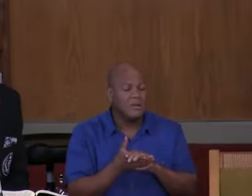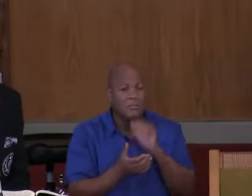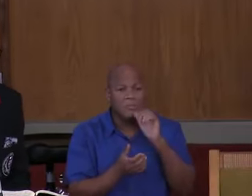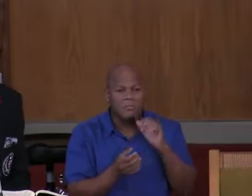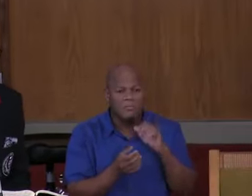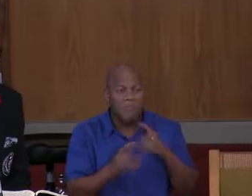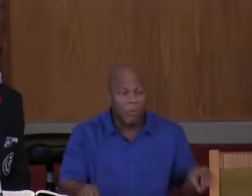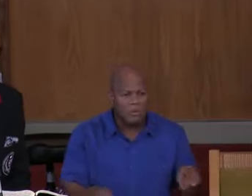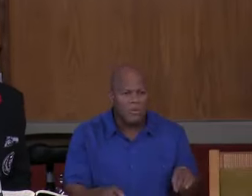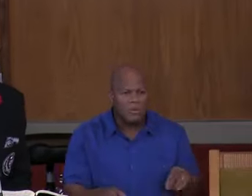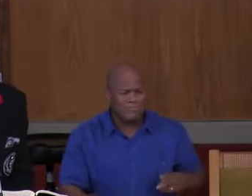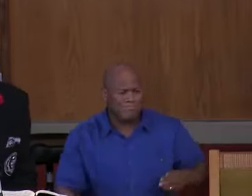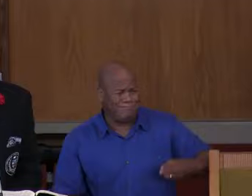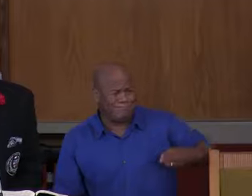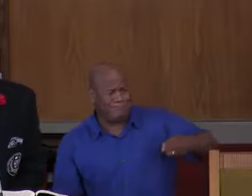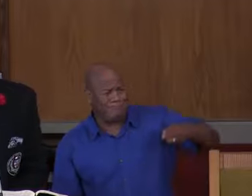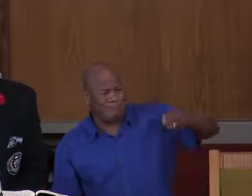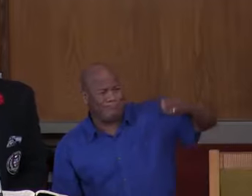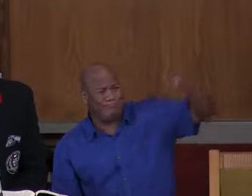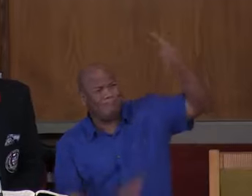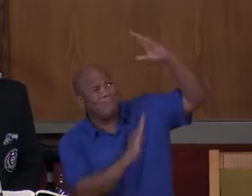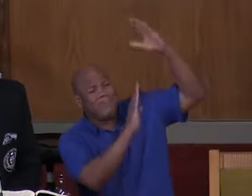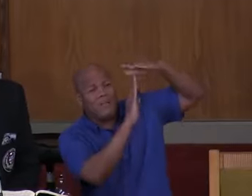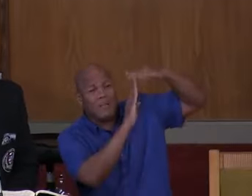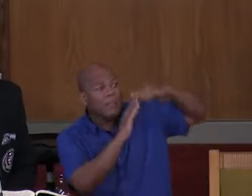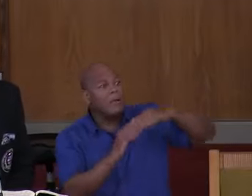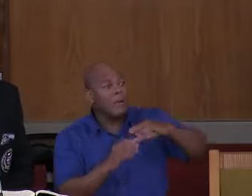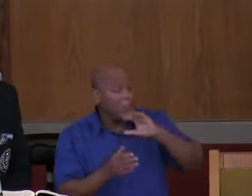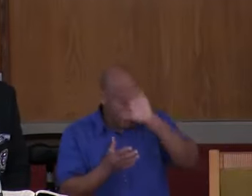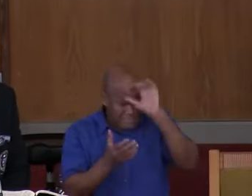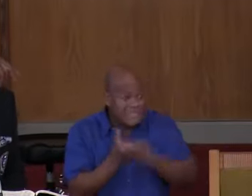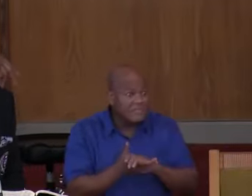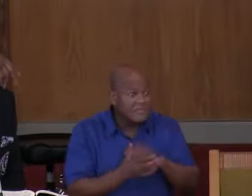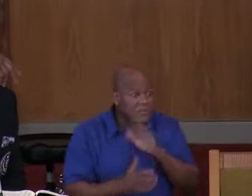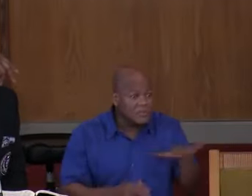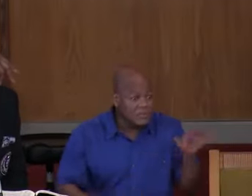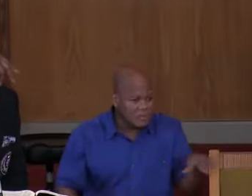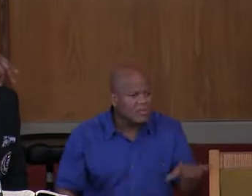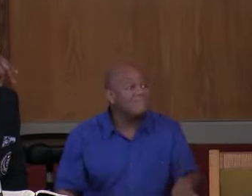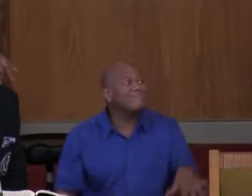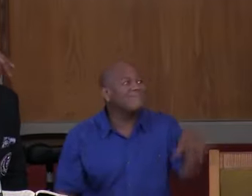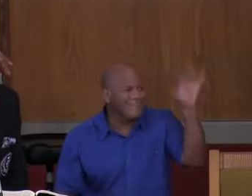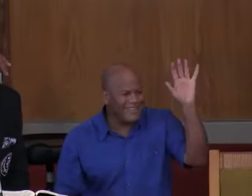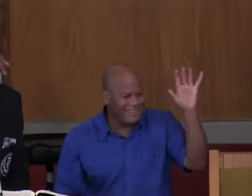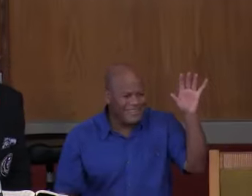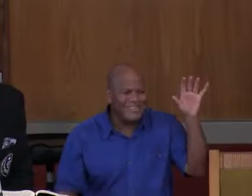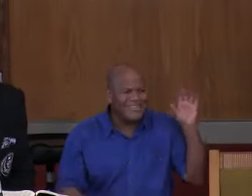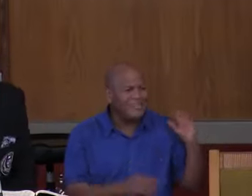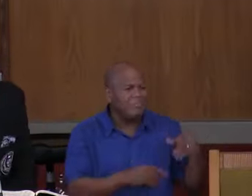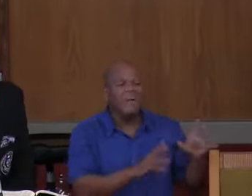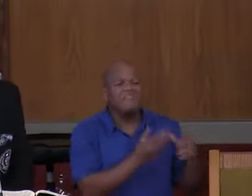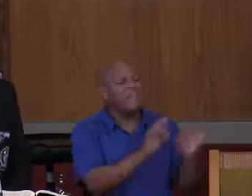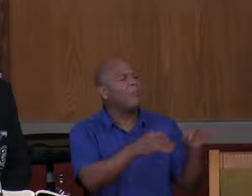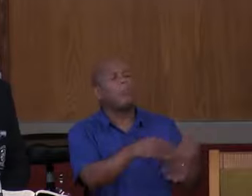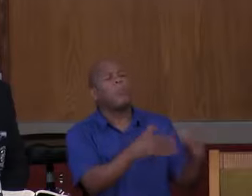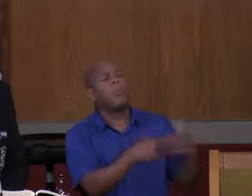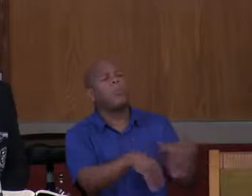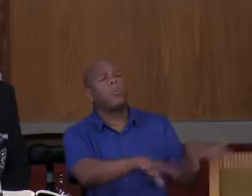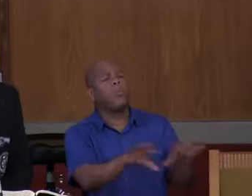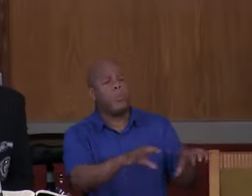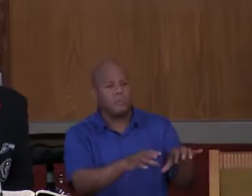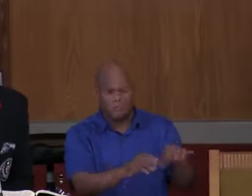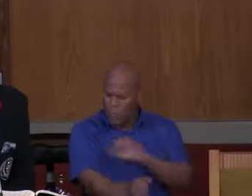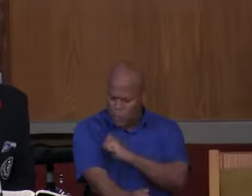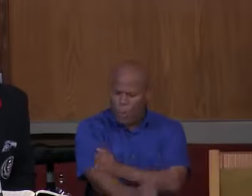high. We believe in raising our children, but we let them run free. We believe in having authority, but can't